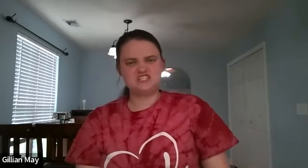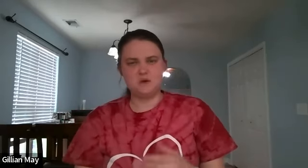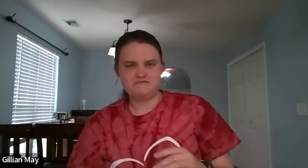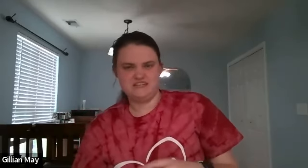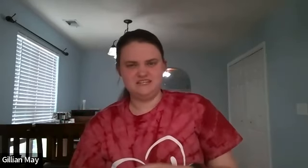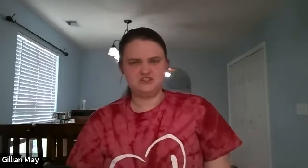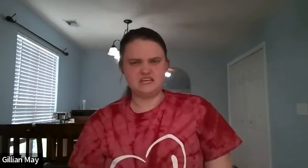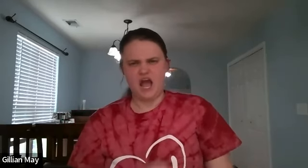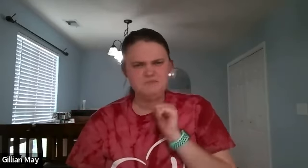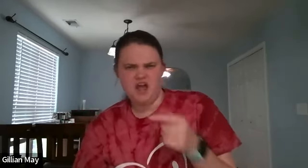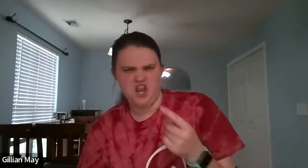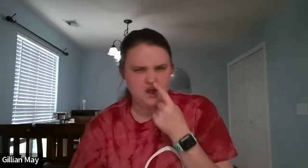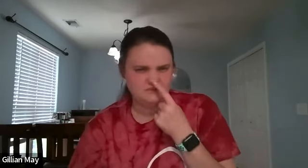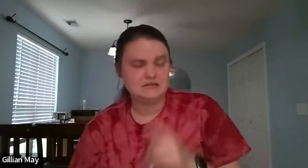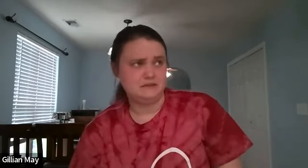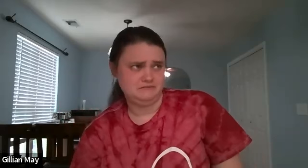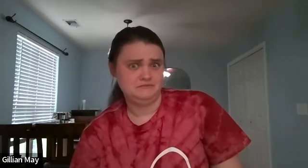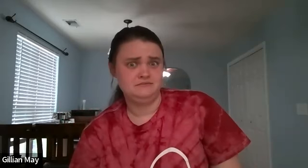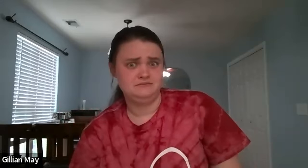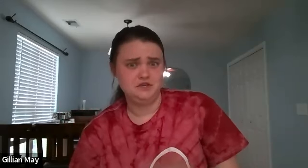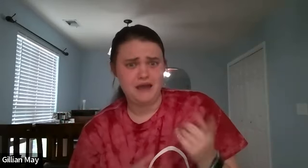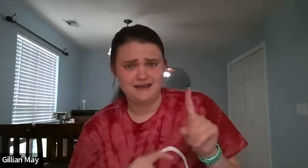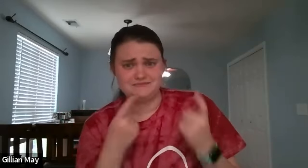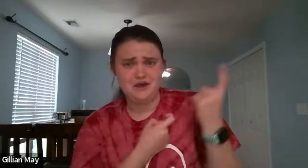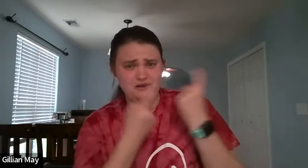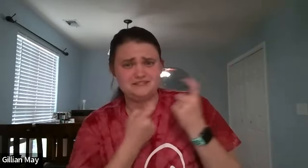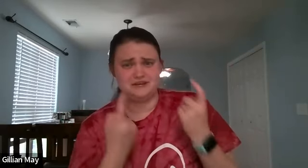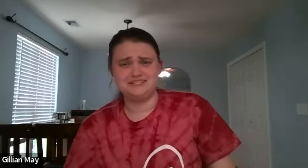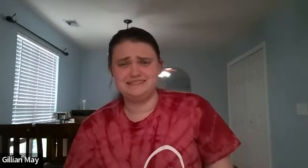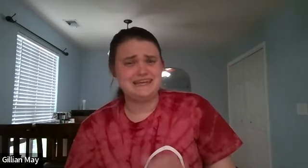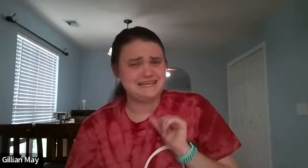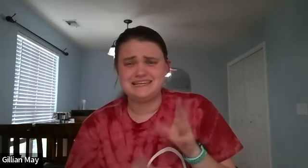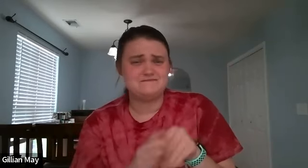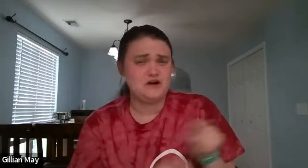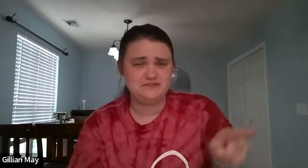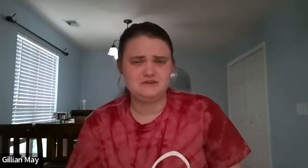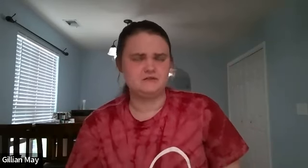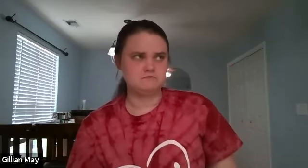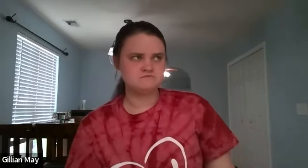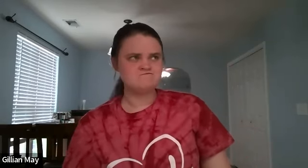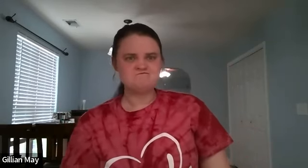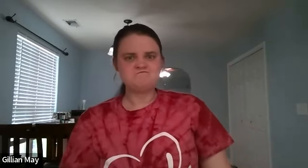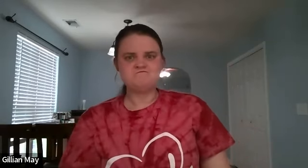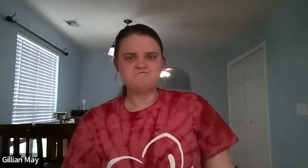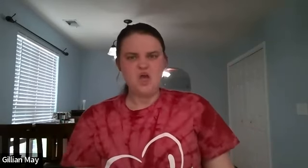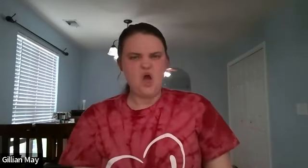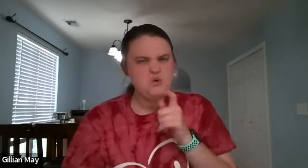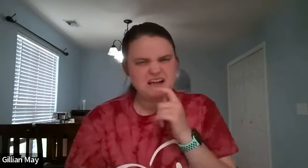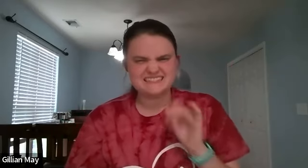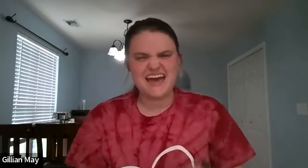so offended. They're just like, I'm not nosy. And I'm like, you asking me all these questions. It doesn't involve you. And they're like, who was that?